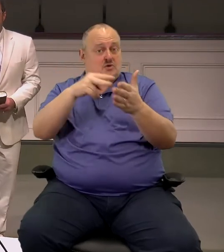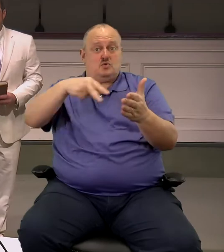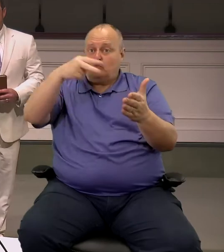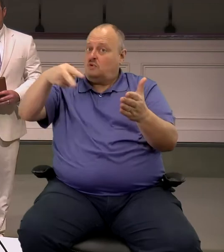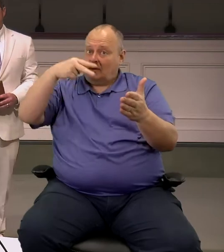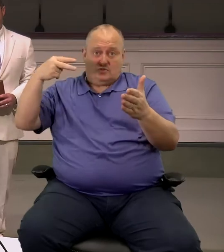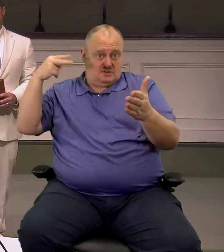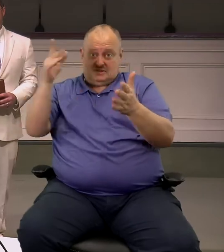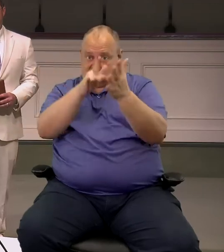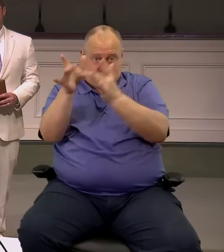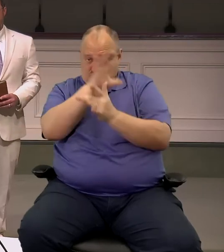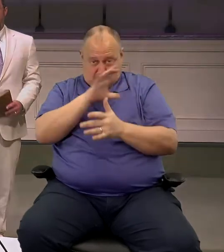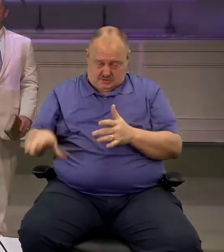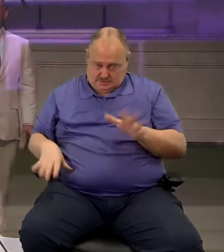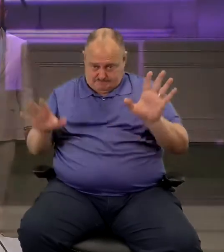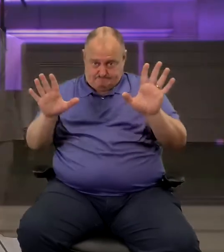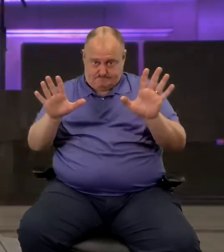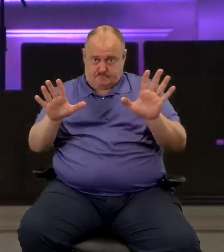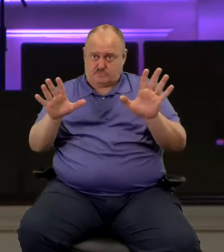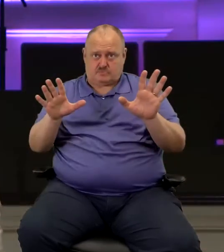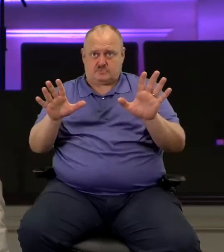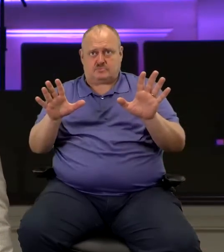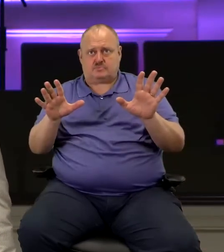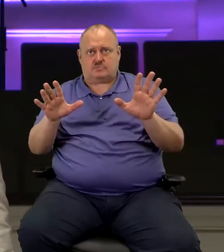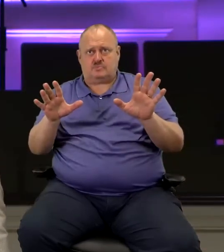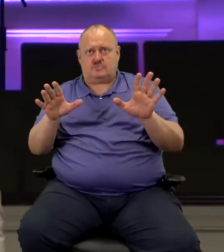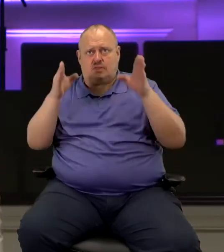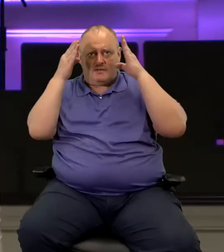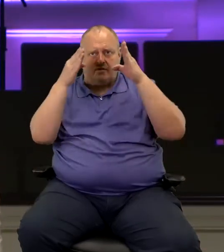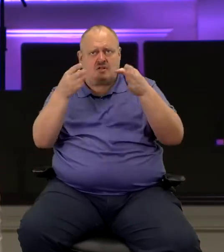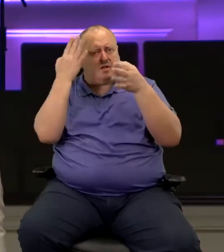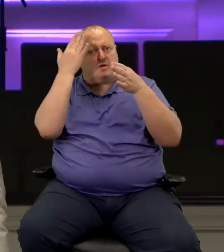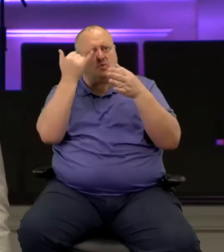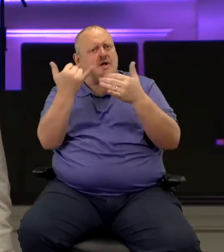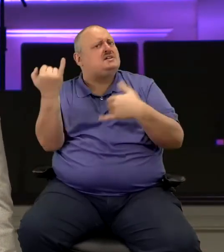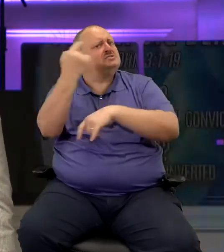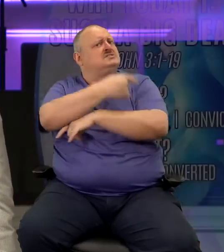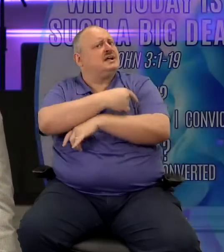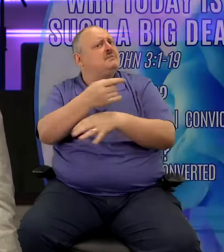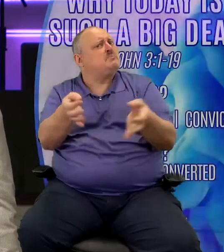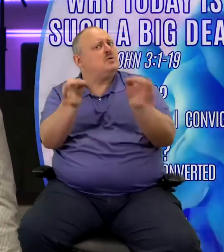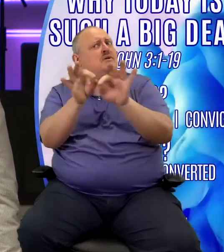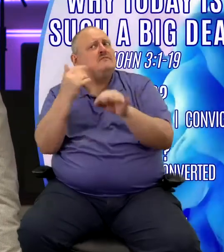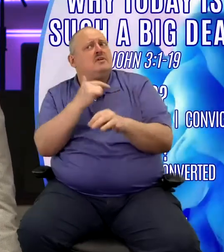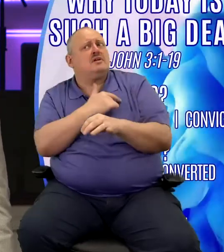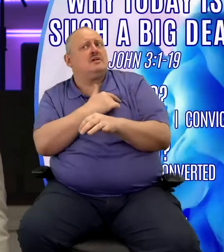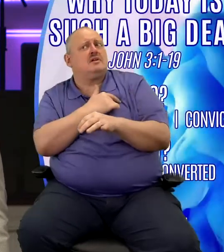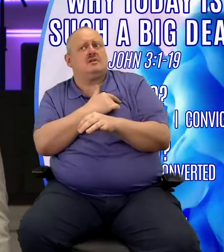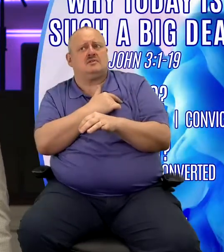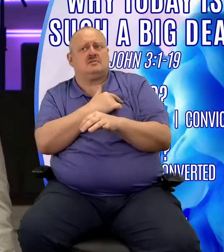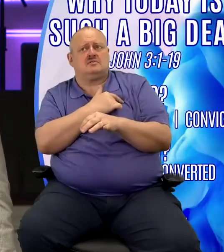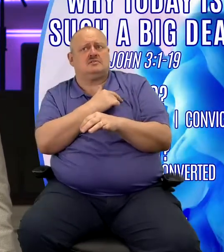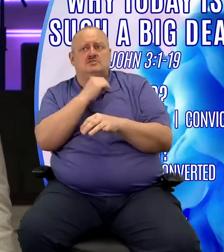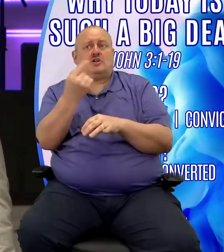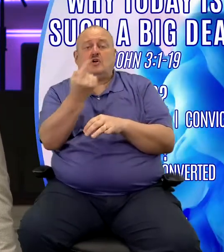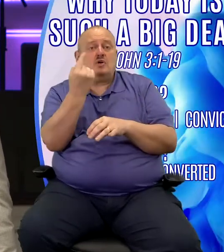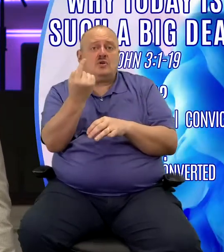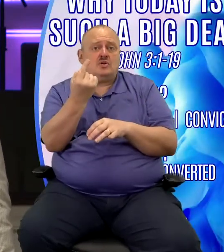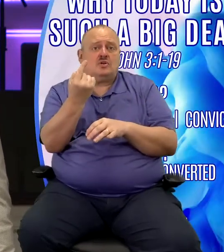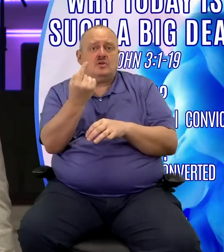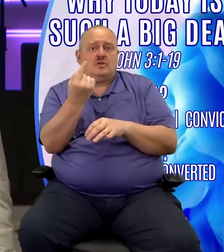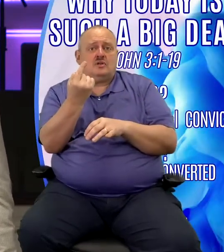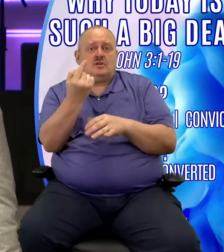of Jesus Christ. And so I want to address the question why today is so important for us, not simply from the facts